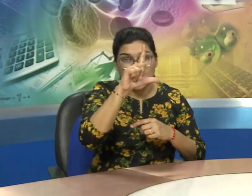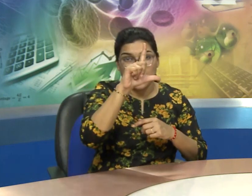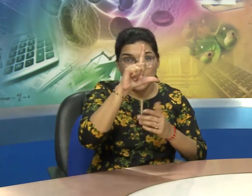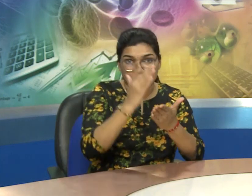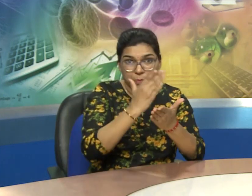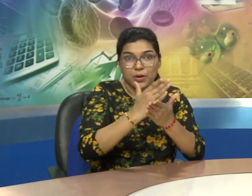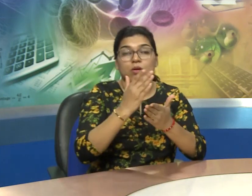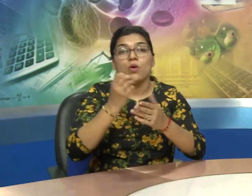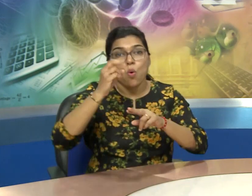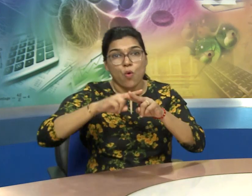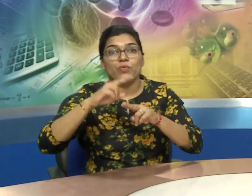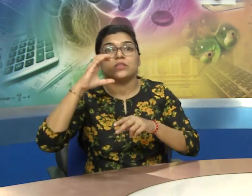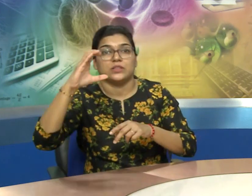of Congress.